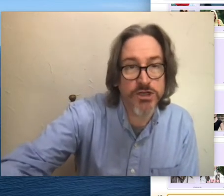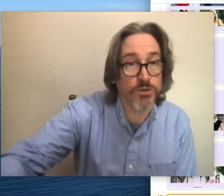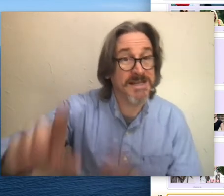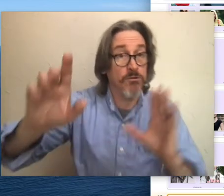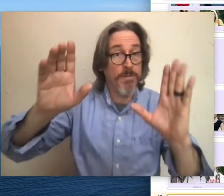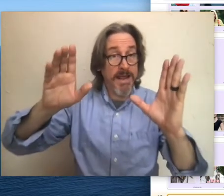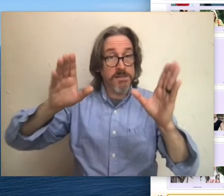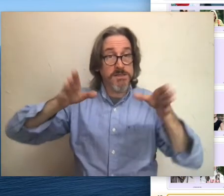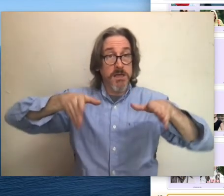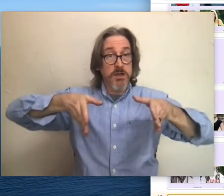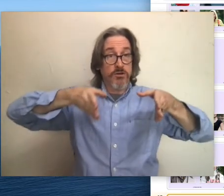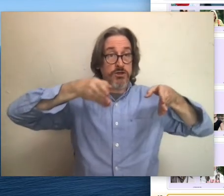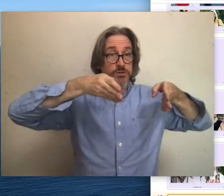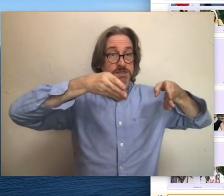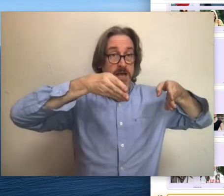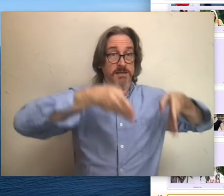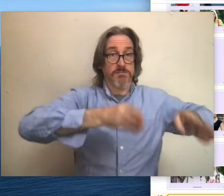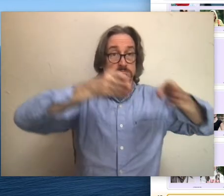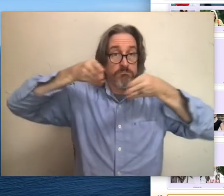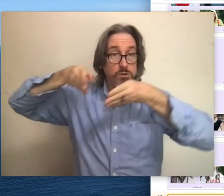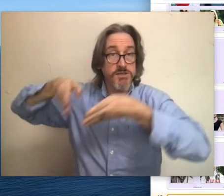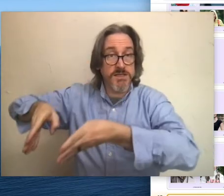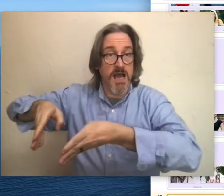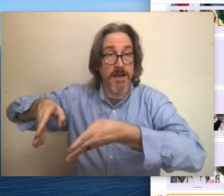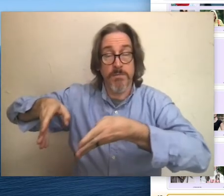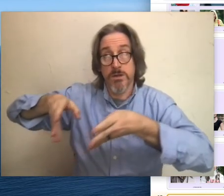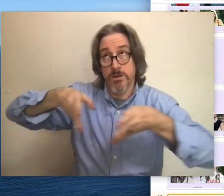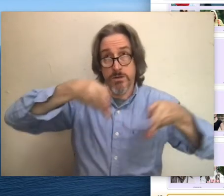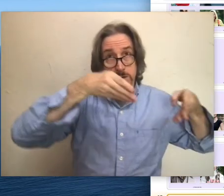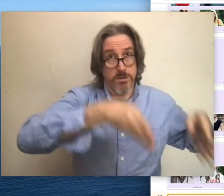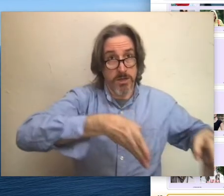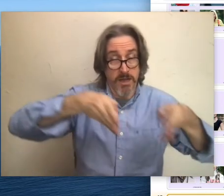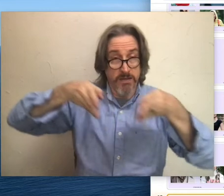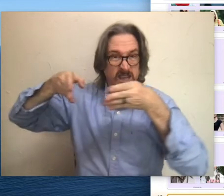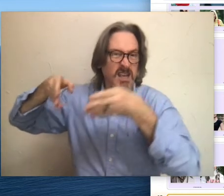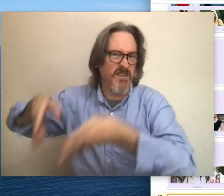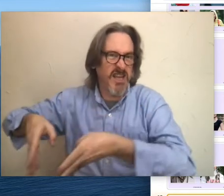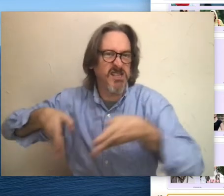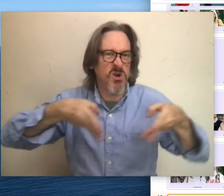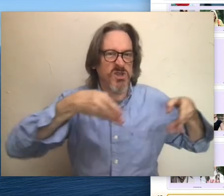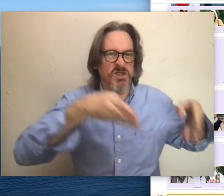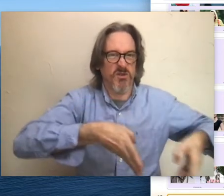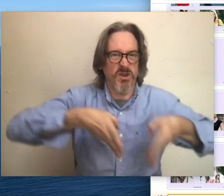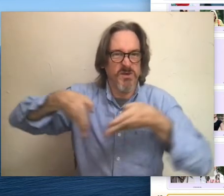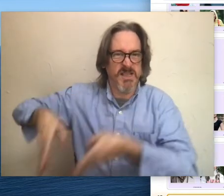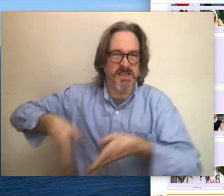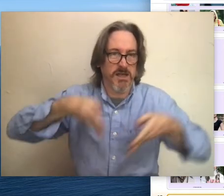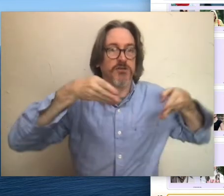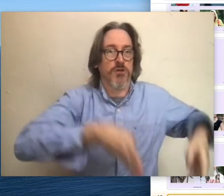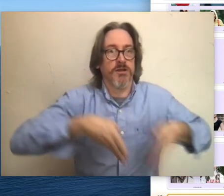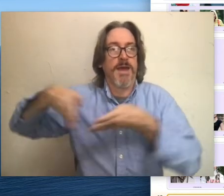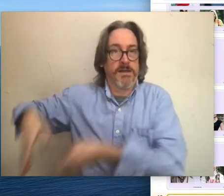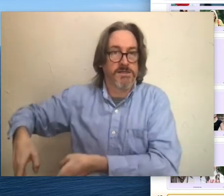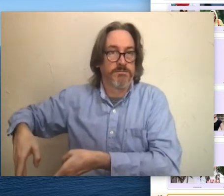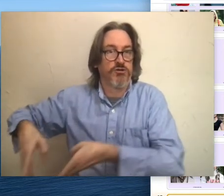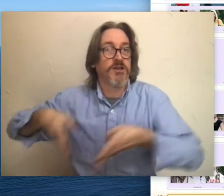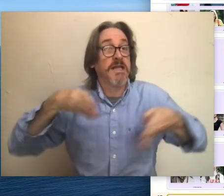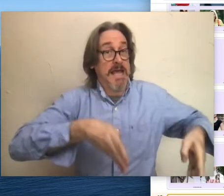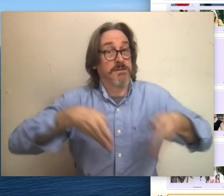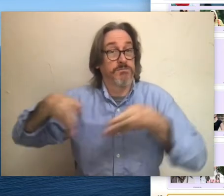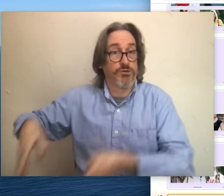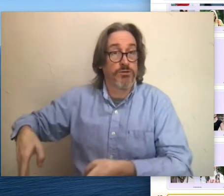Pants and shorts. Now pants, there are two signs. Most of the time on the East Coast, we use this, like drawing the pants,